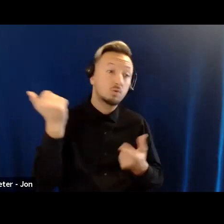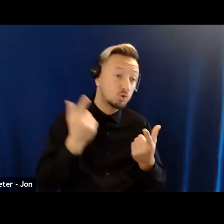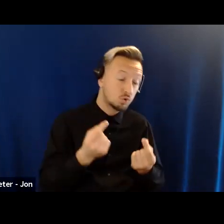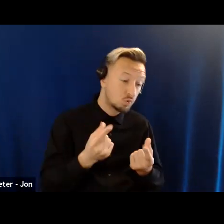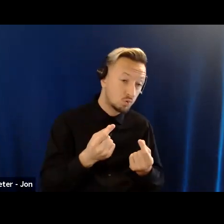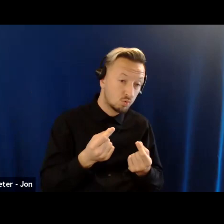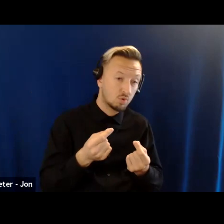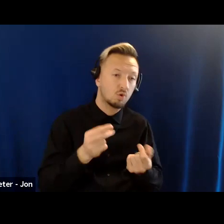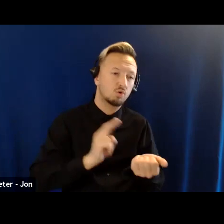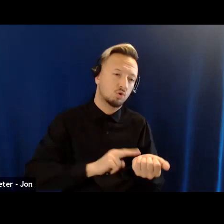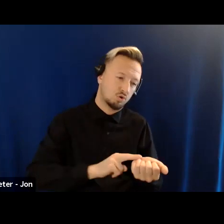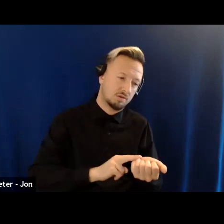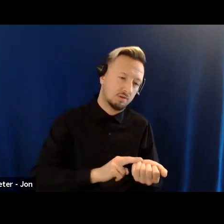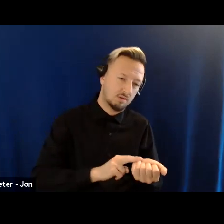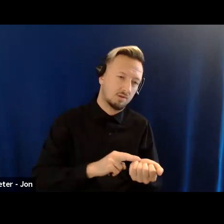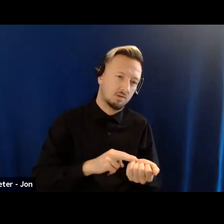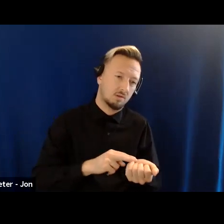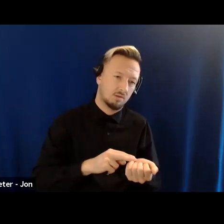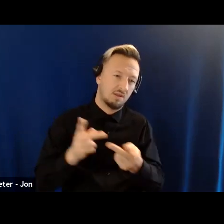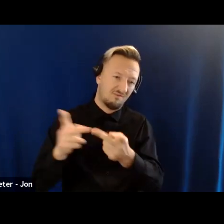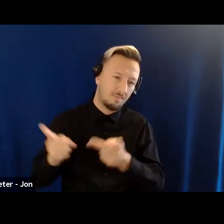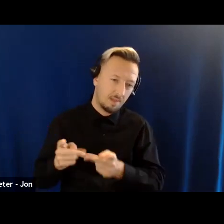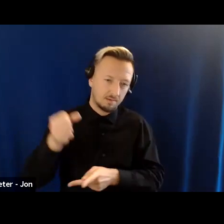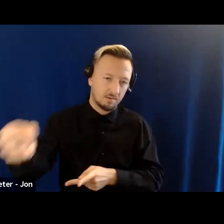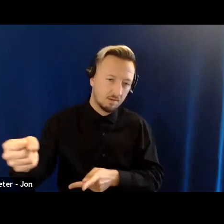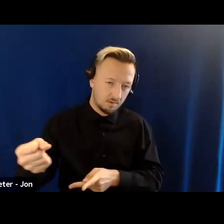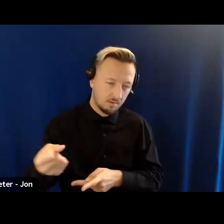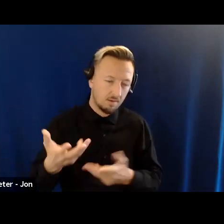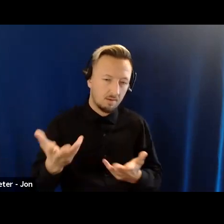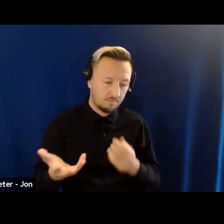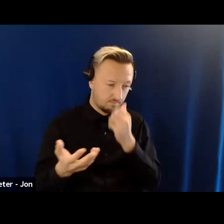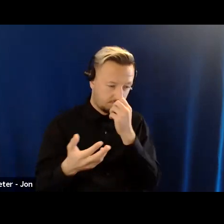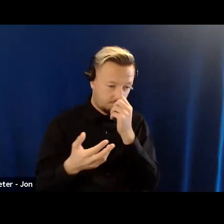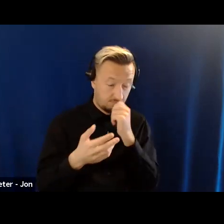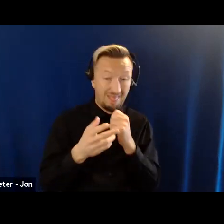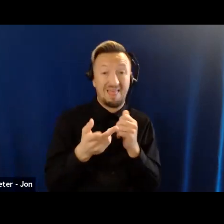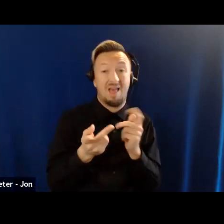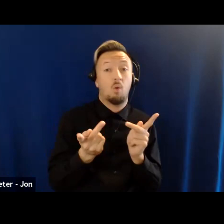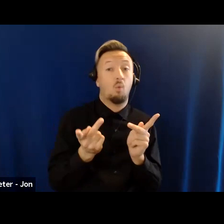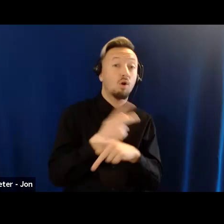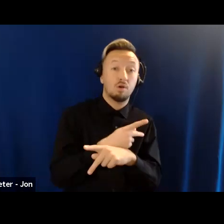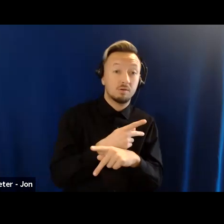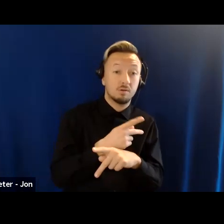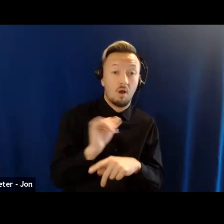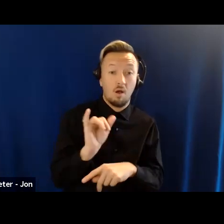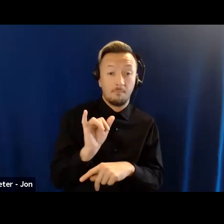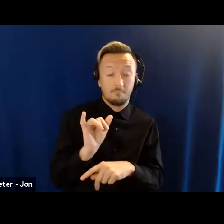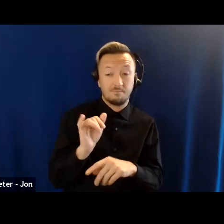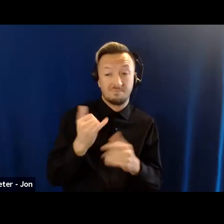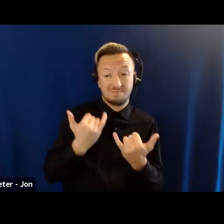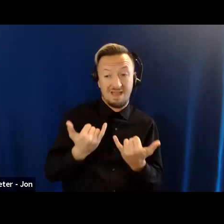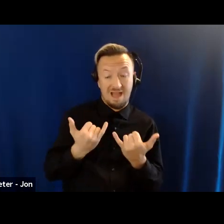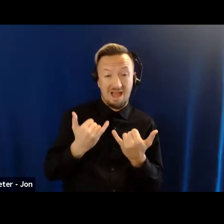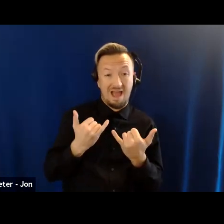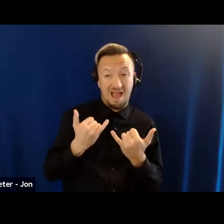is nursing facilities. We're hearing that. And then on top of that, we're also starting to get